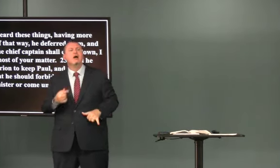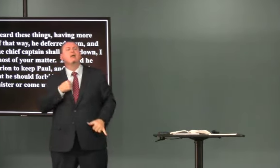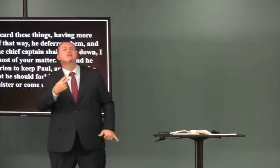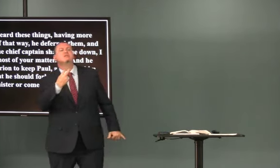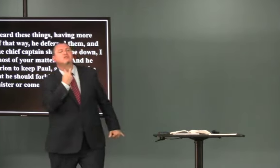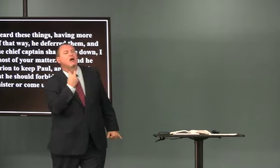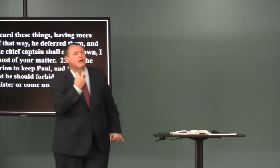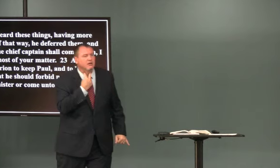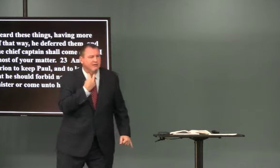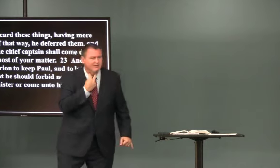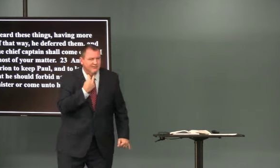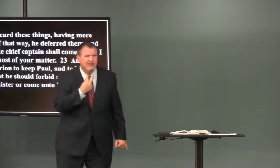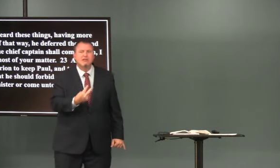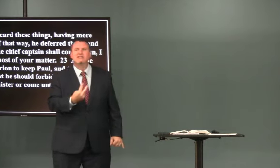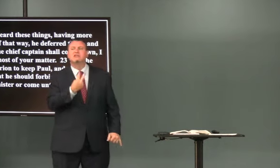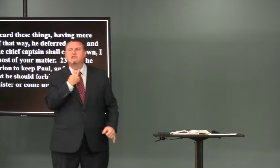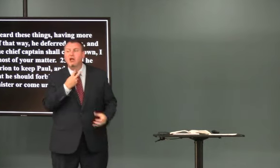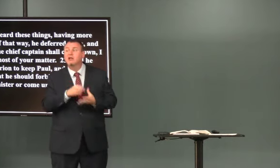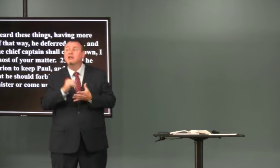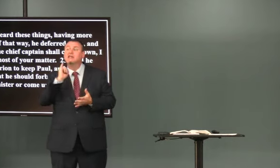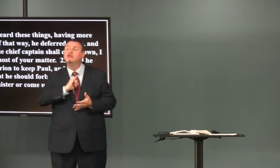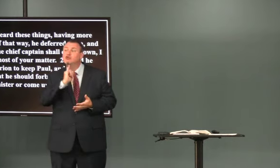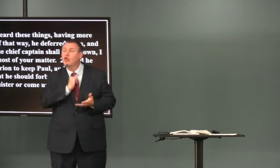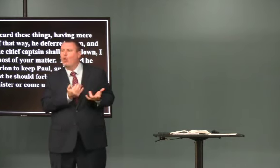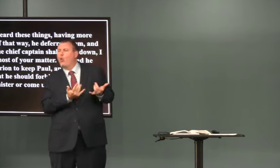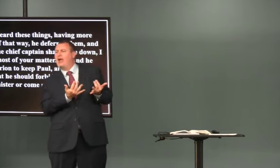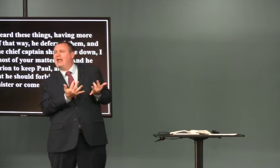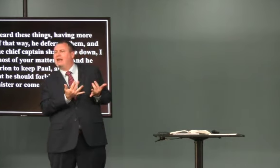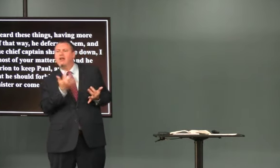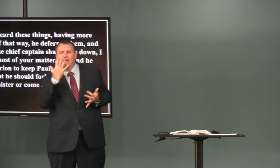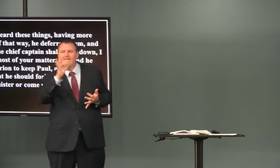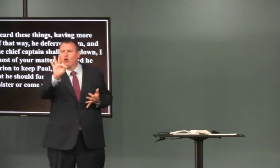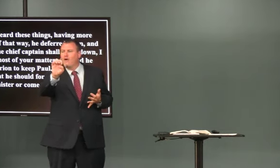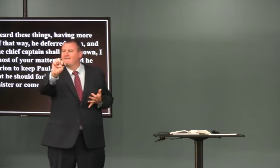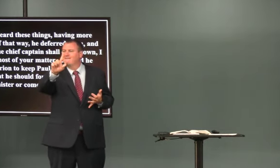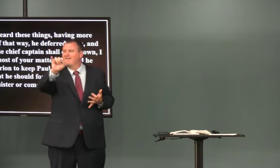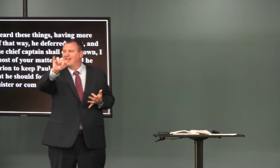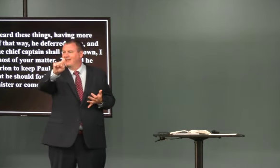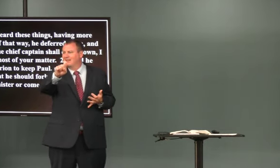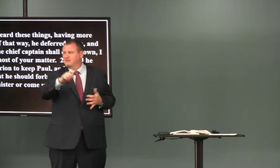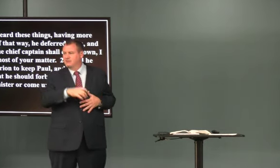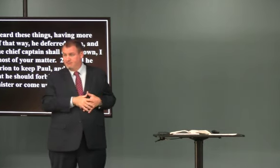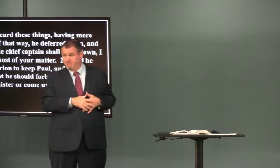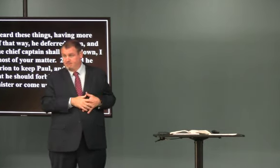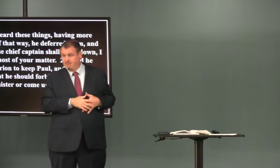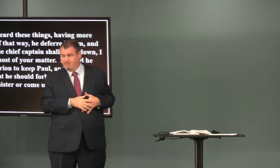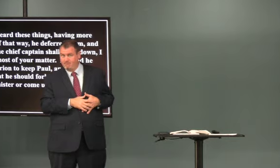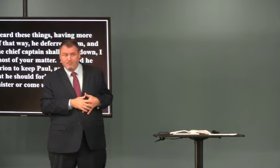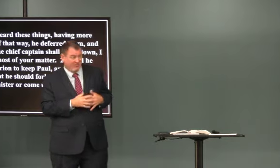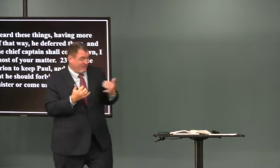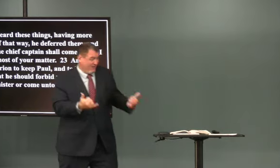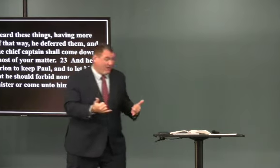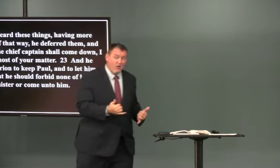but he has to stay there and paul lets them know i'm stuck in israel waiting for felix to decide